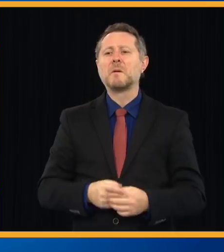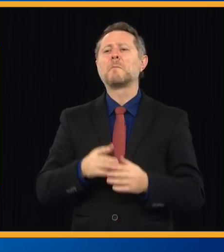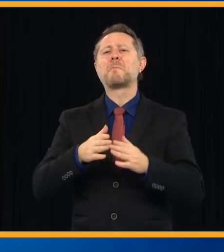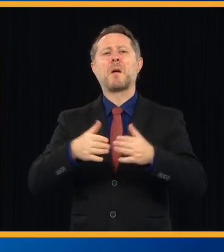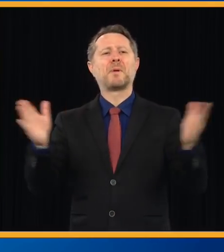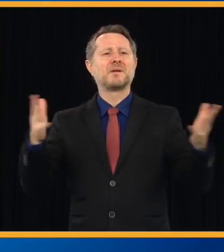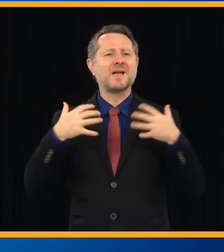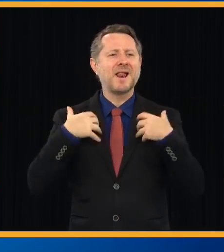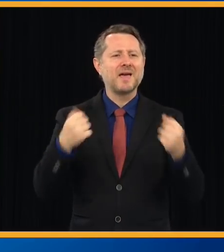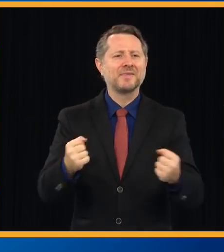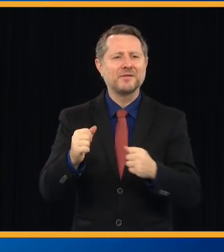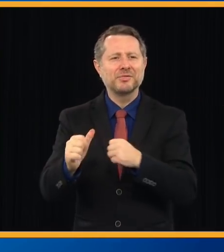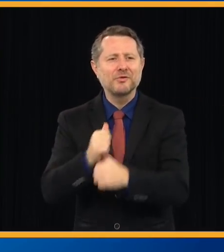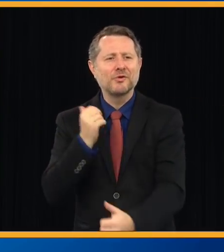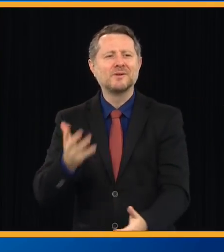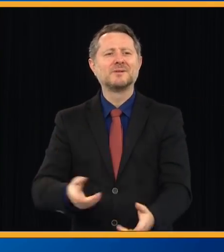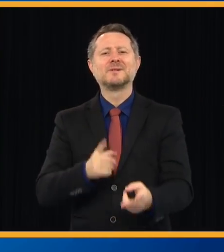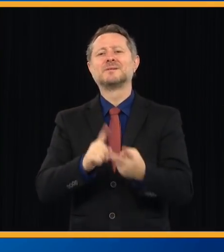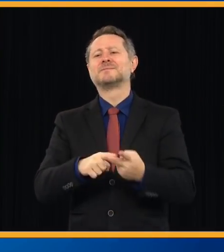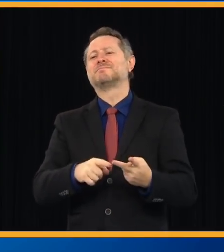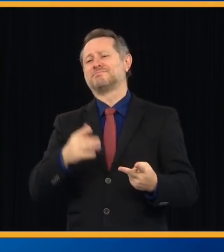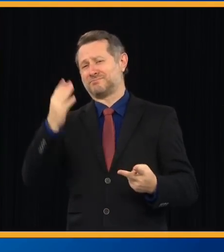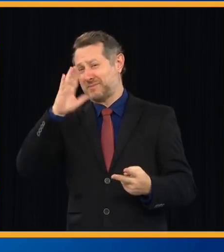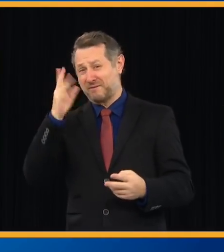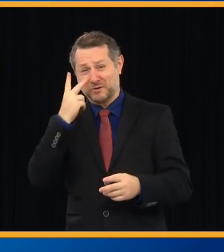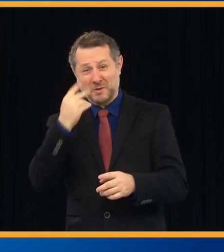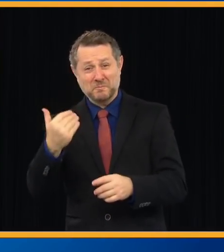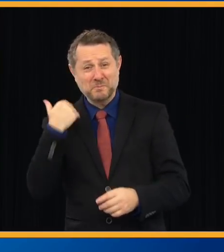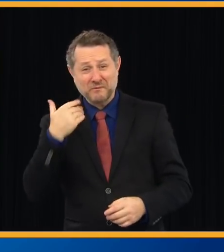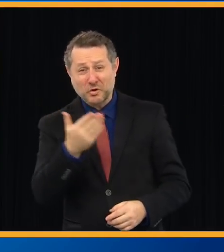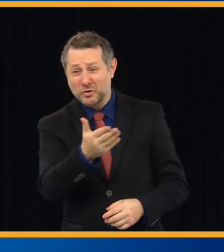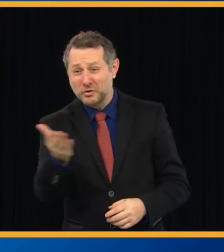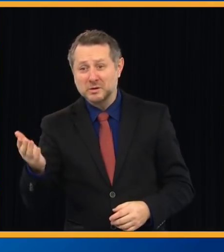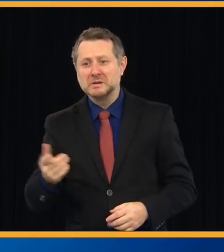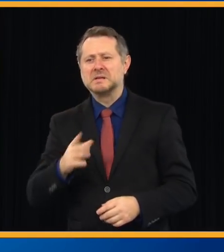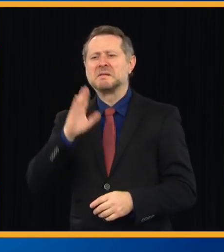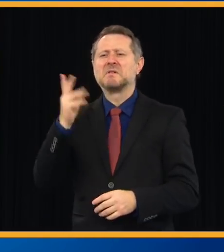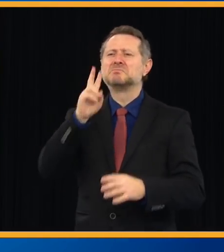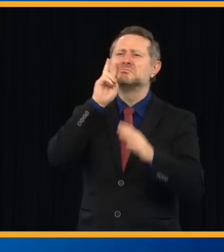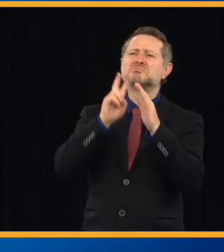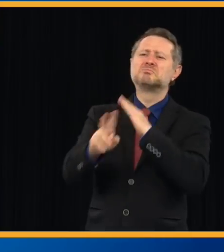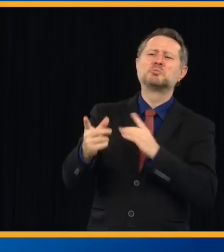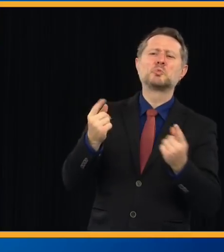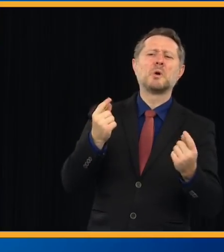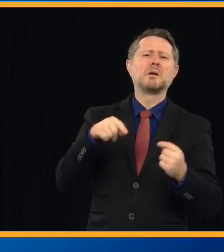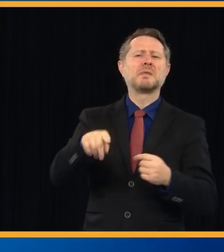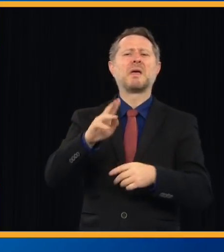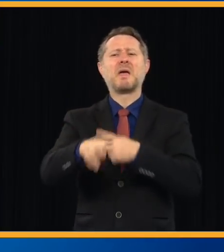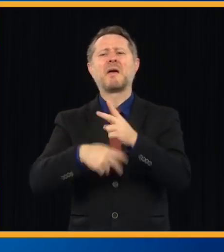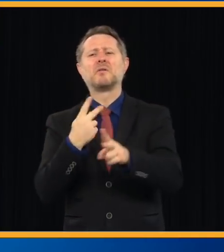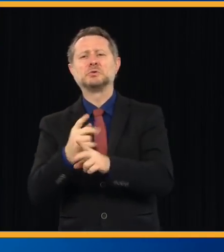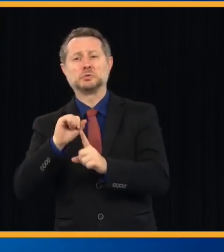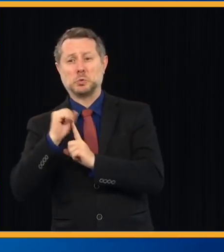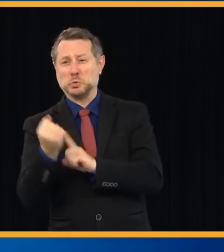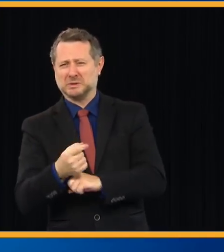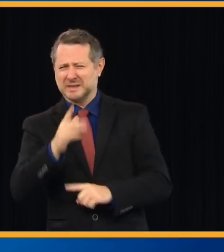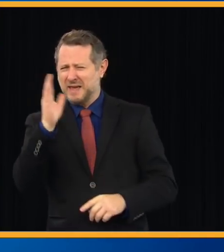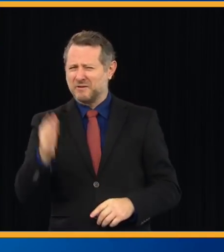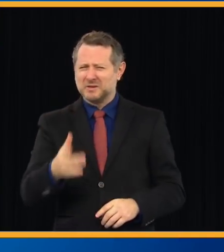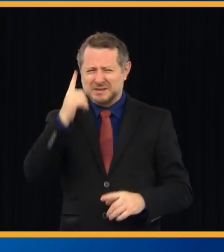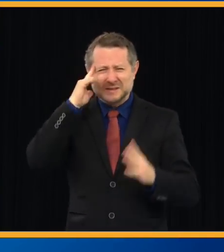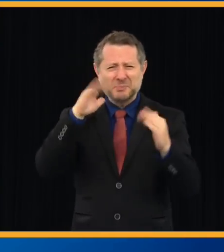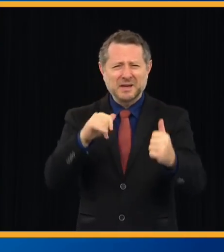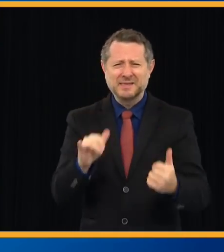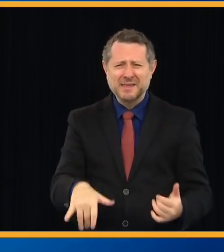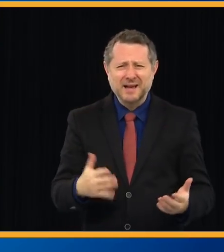threats that we never saw before, we never heard of, we never really anticipated, we never actualized. Everyone talked